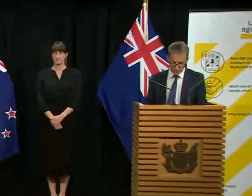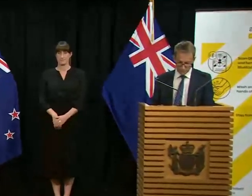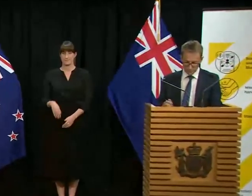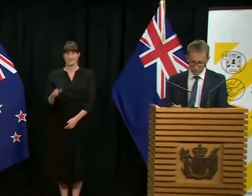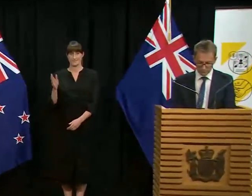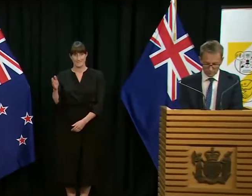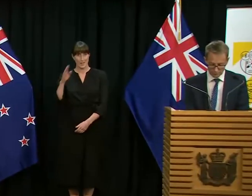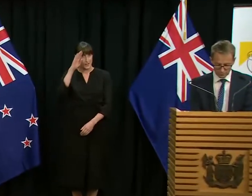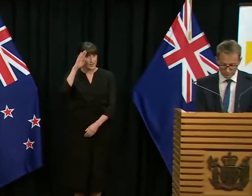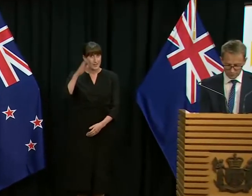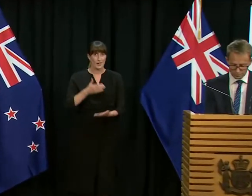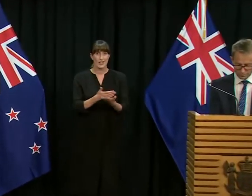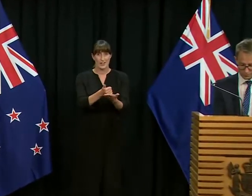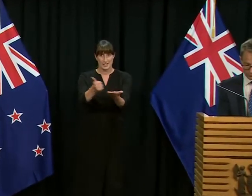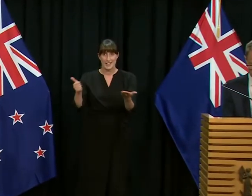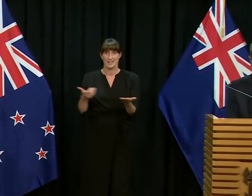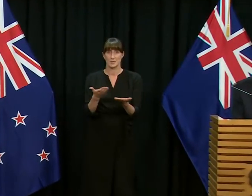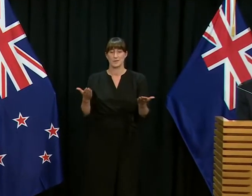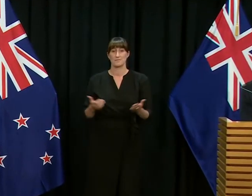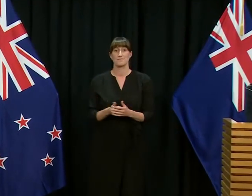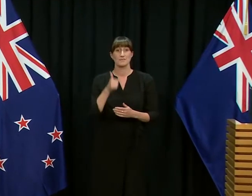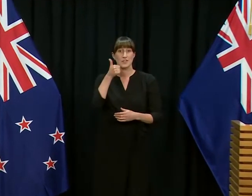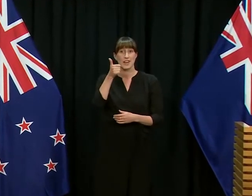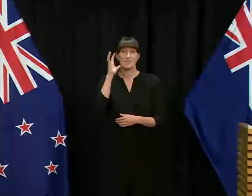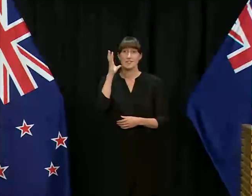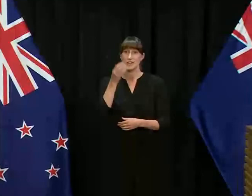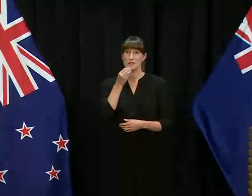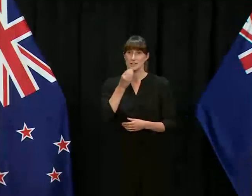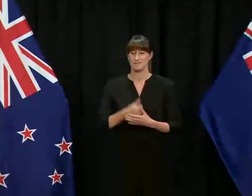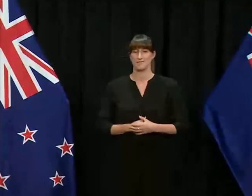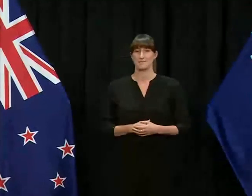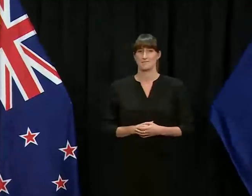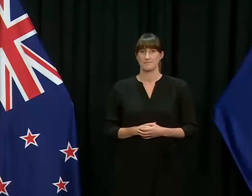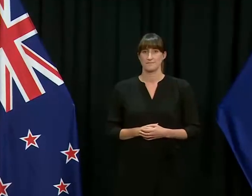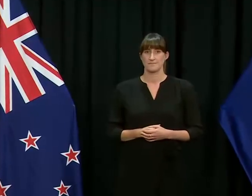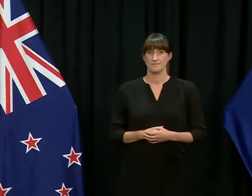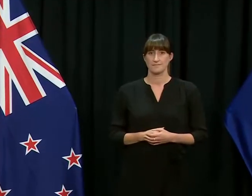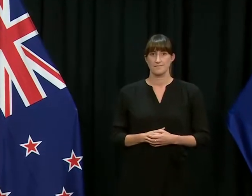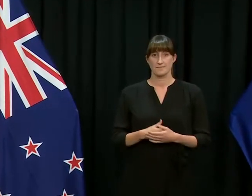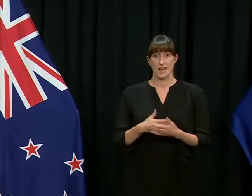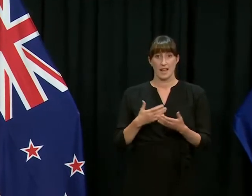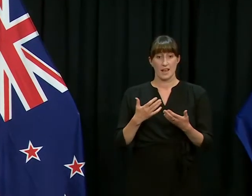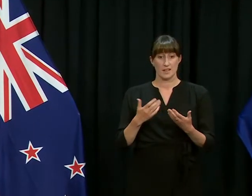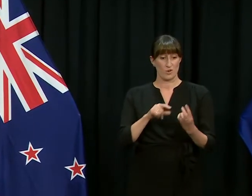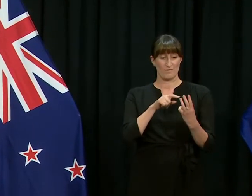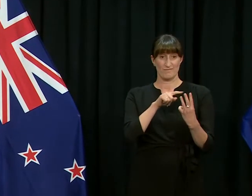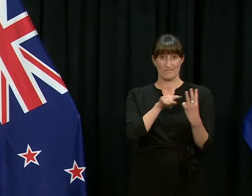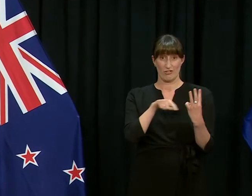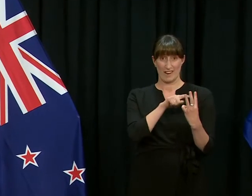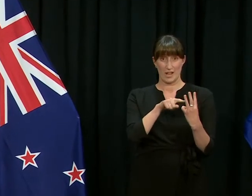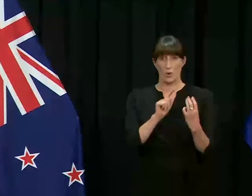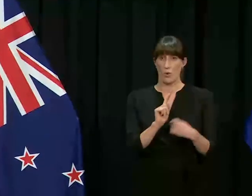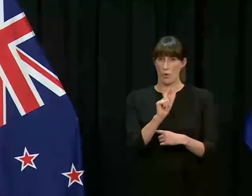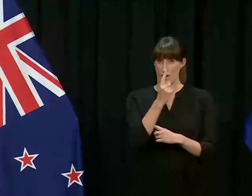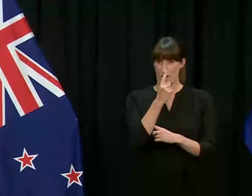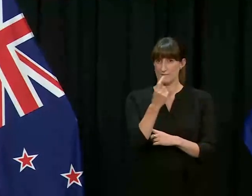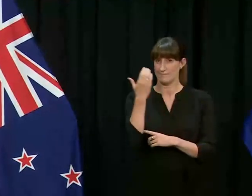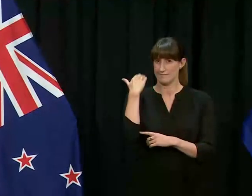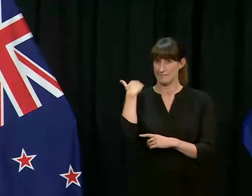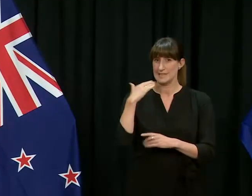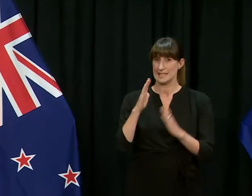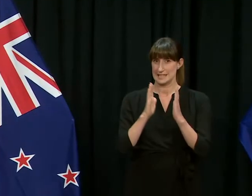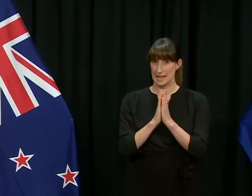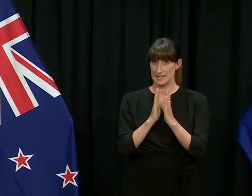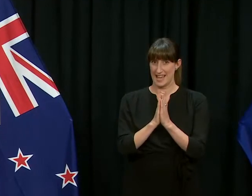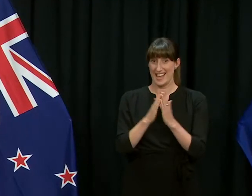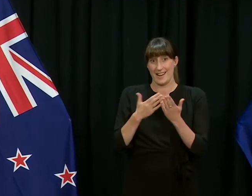Kia ora koutou katoa. Good afternoon, everybody. We're now at day 3 of our COVID response plan, following the emergence